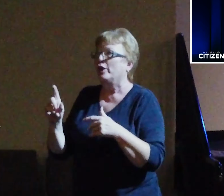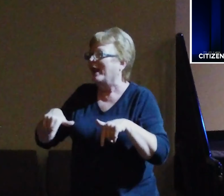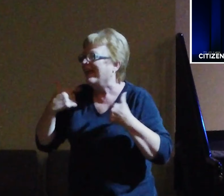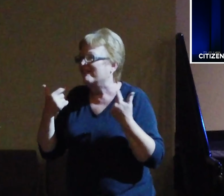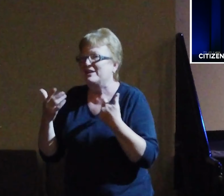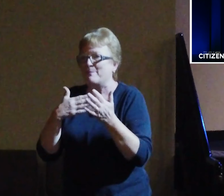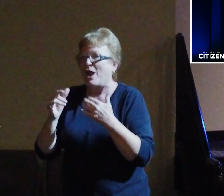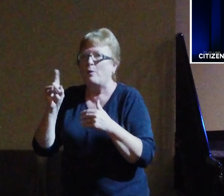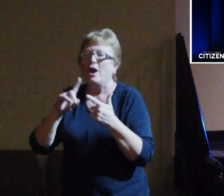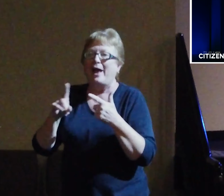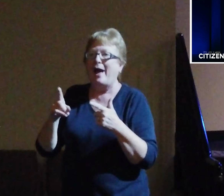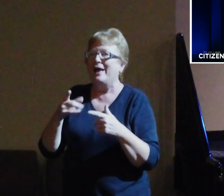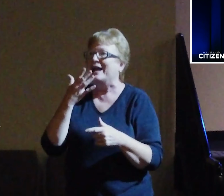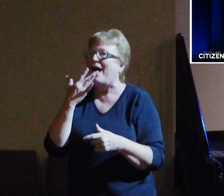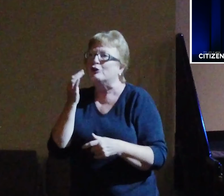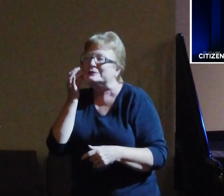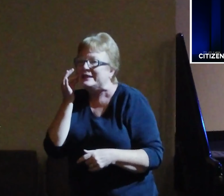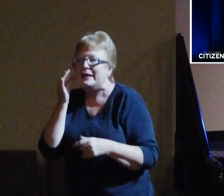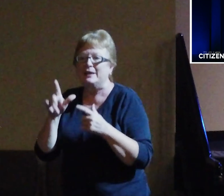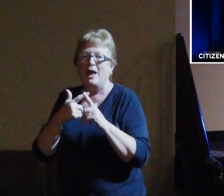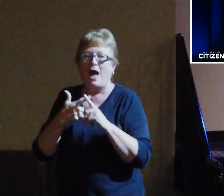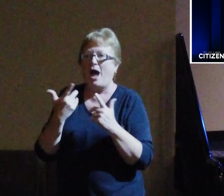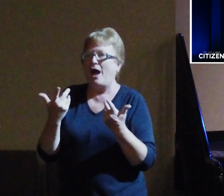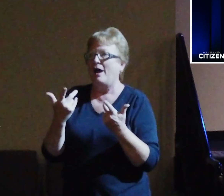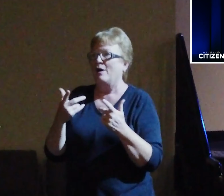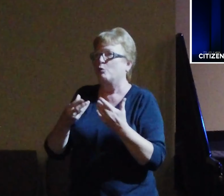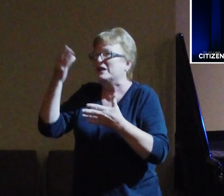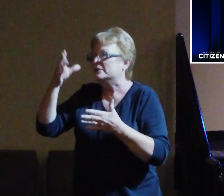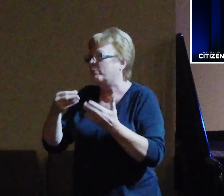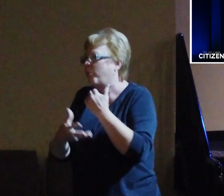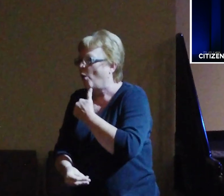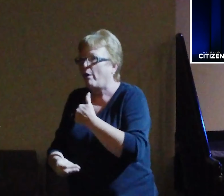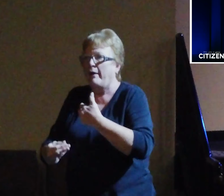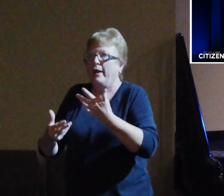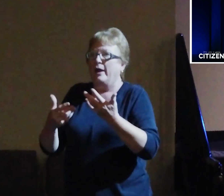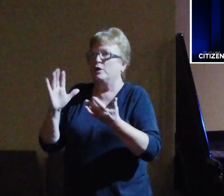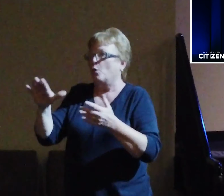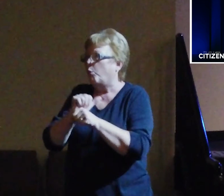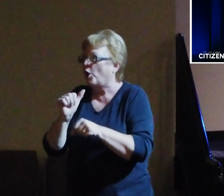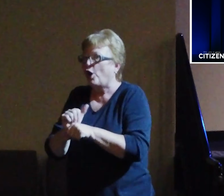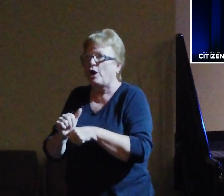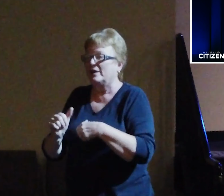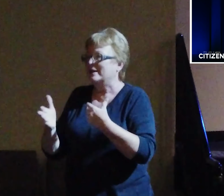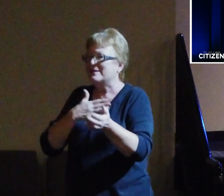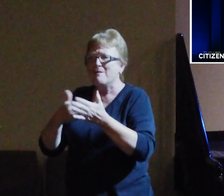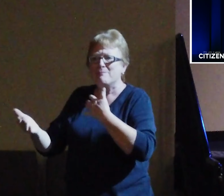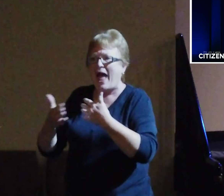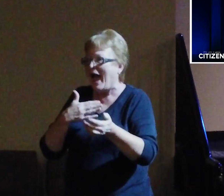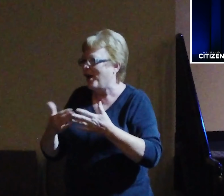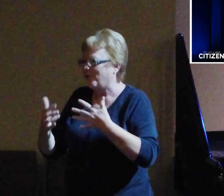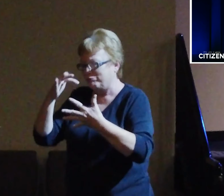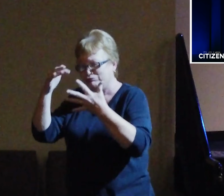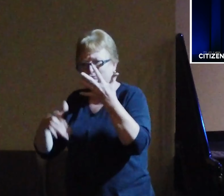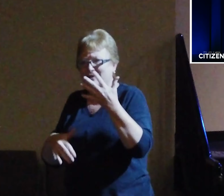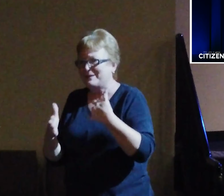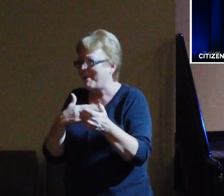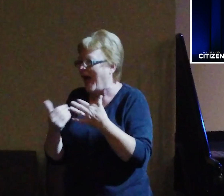class, family, income, position in life, or occupation. I feel like we're running out of things.